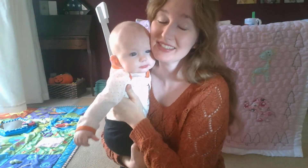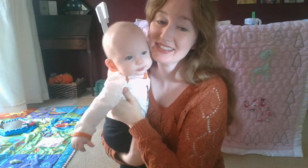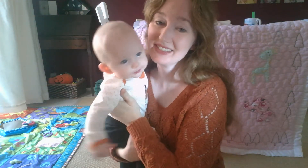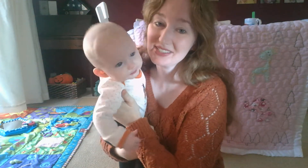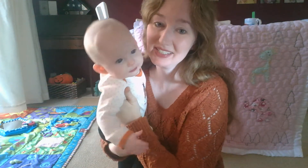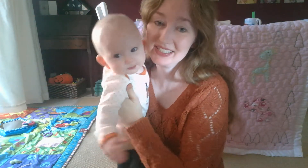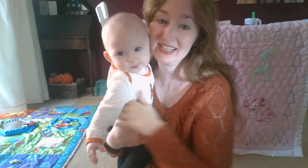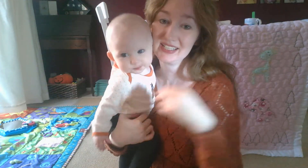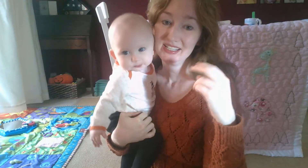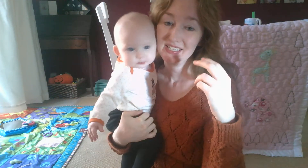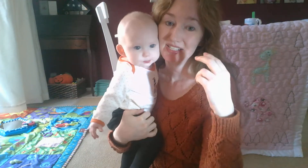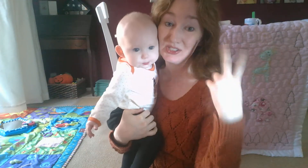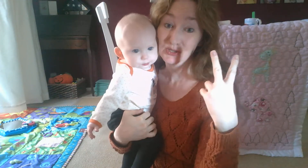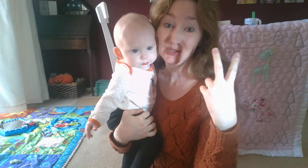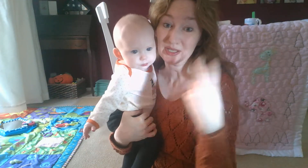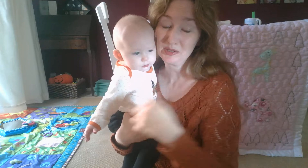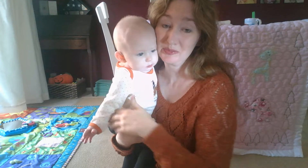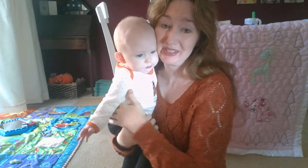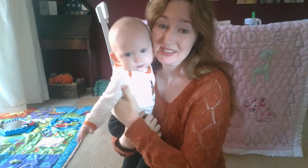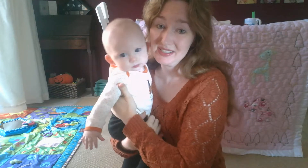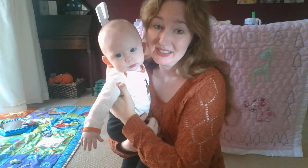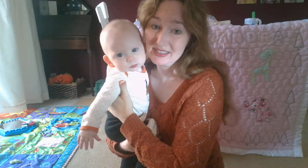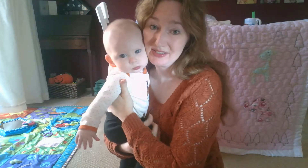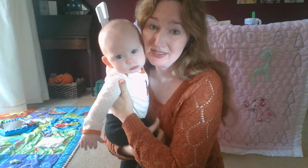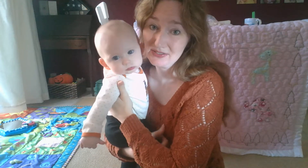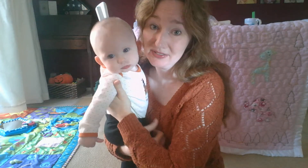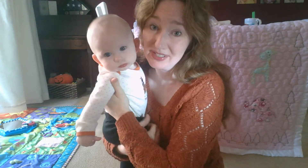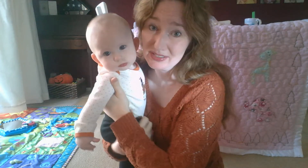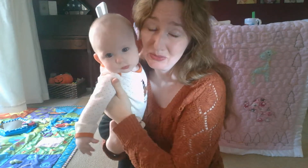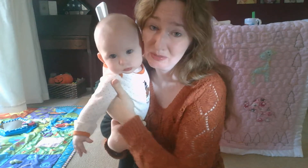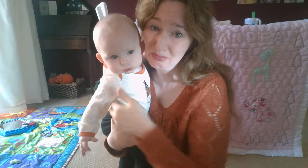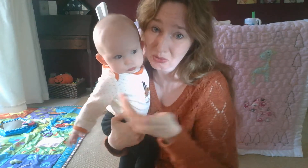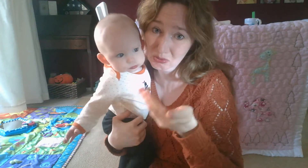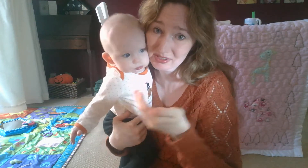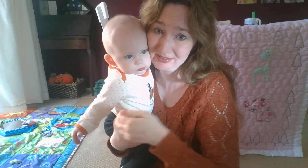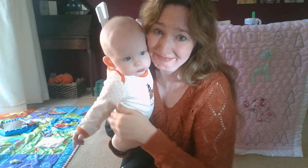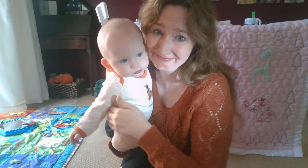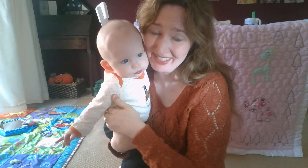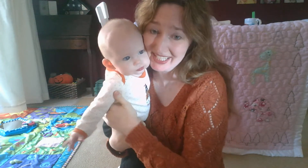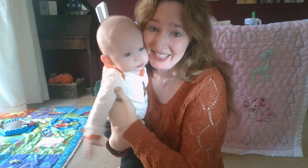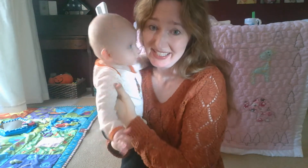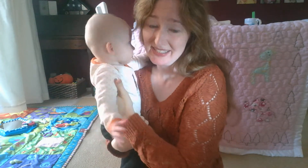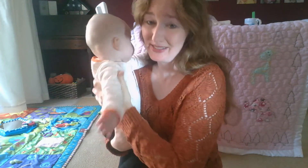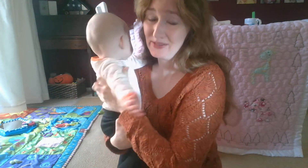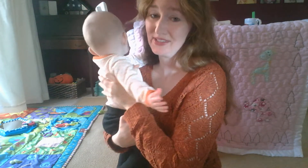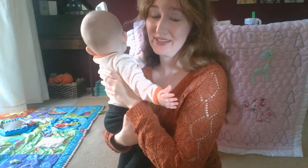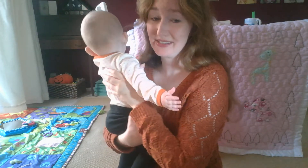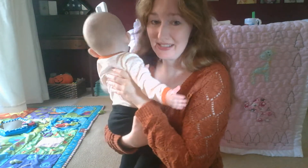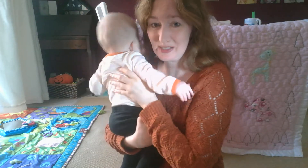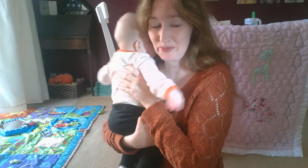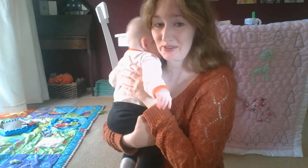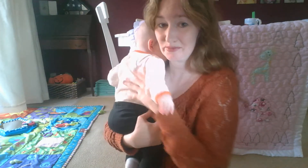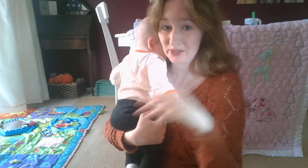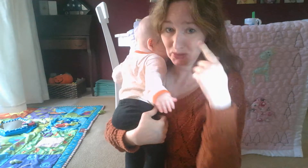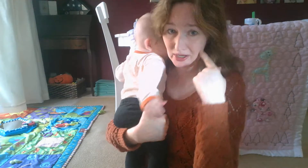this is actually take 2 because she just hit herself in the face with a bowl. So if she looks like she's been